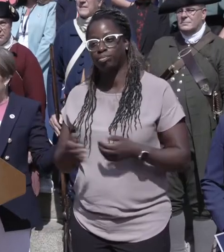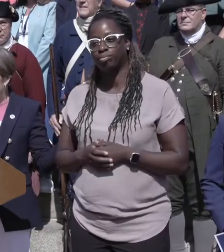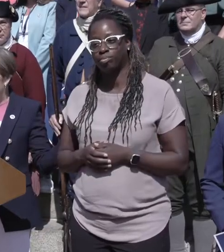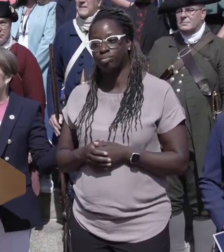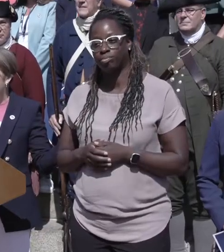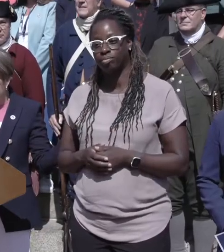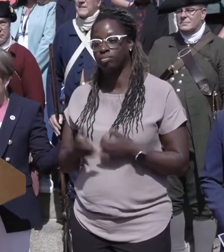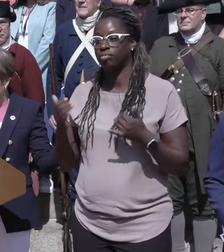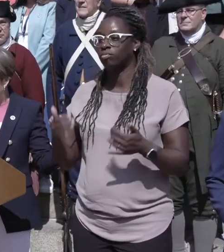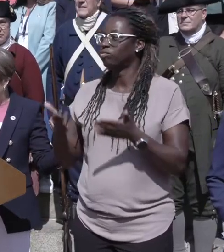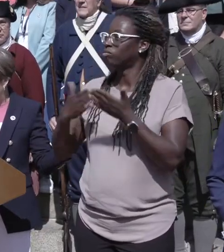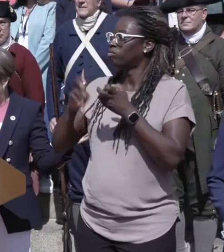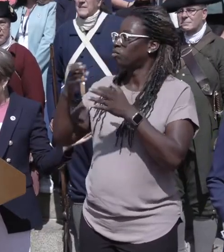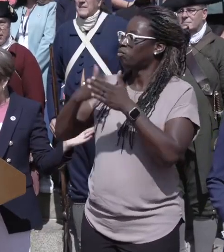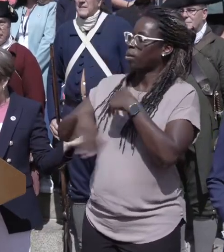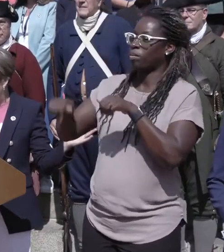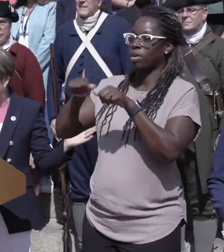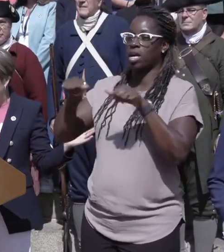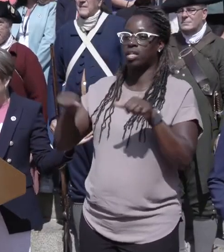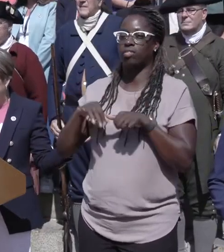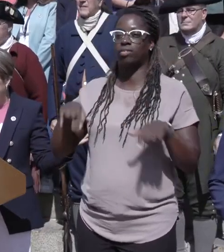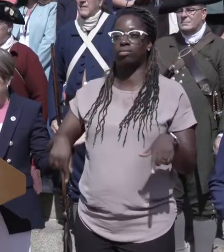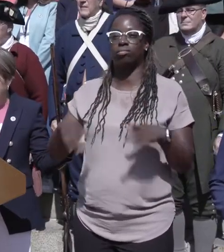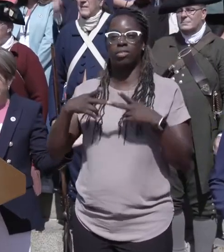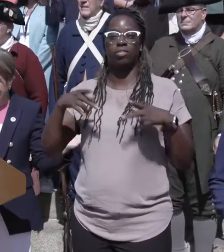birthplace of America.